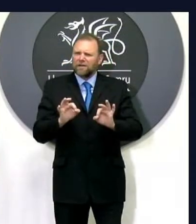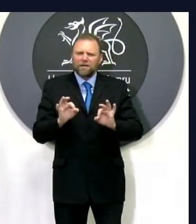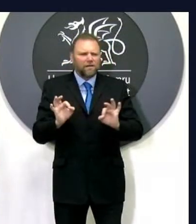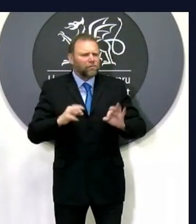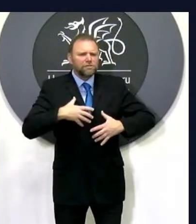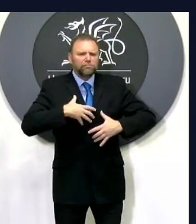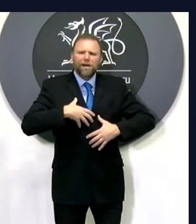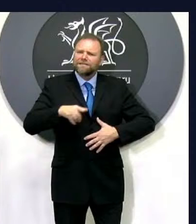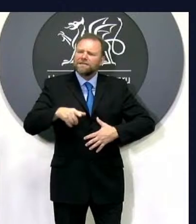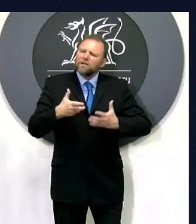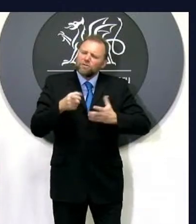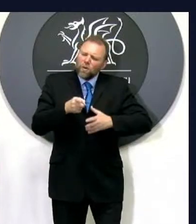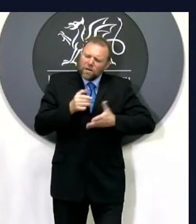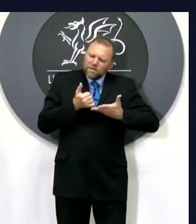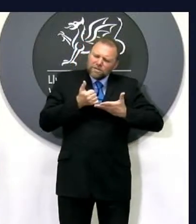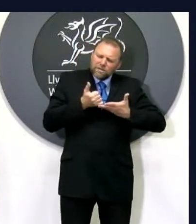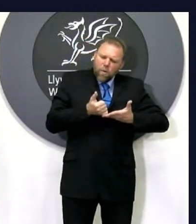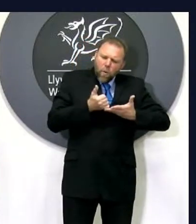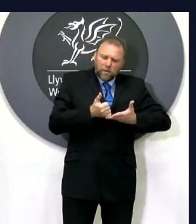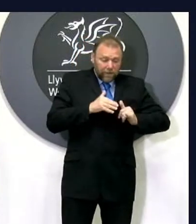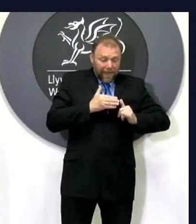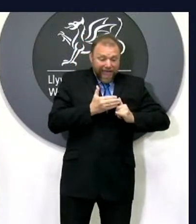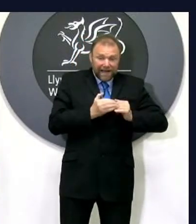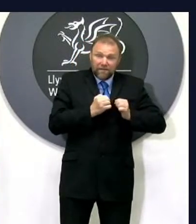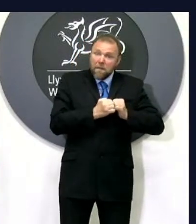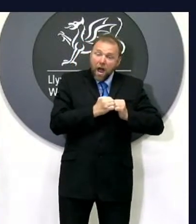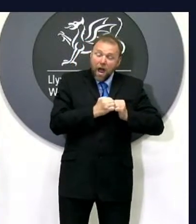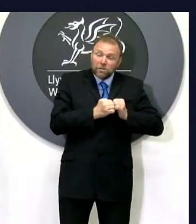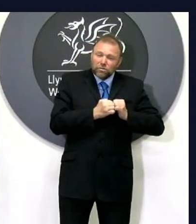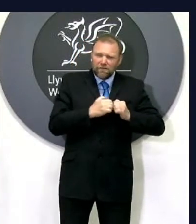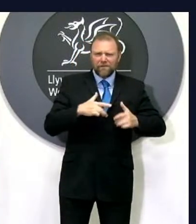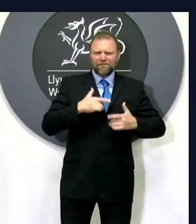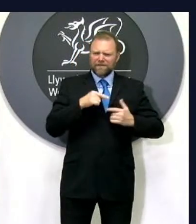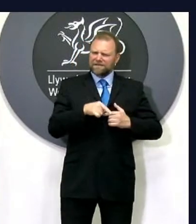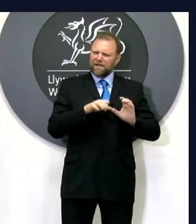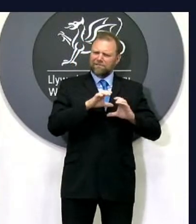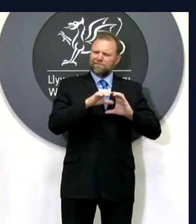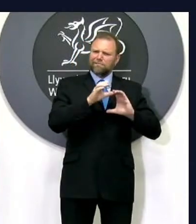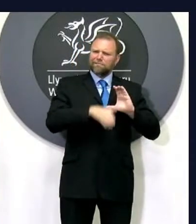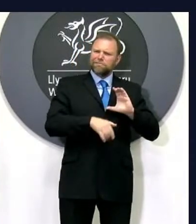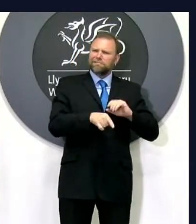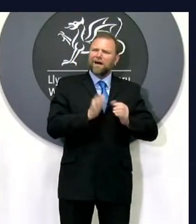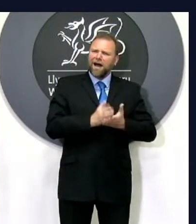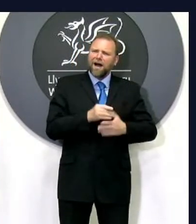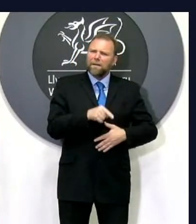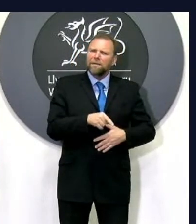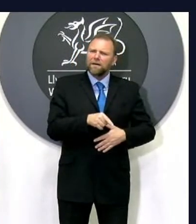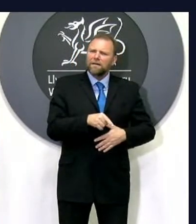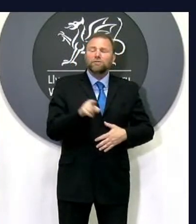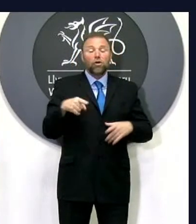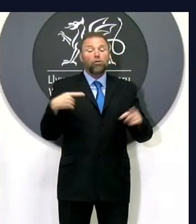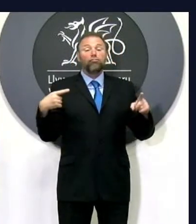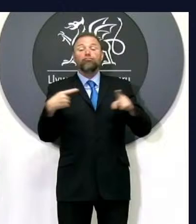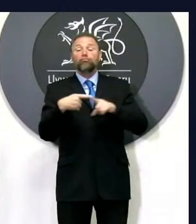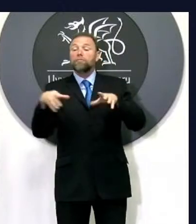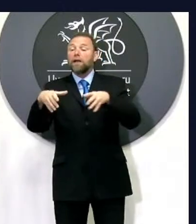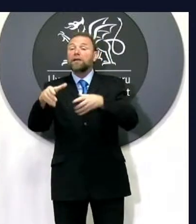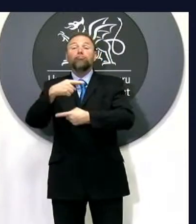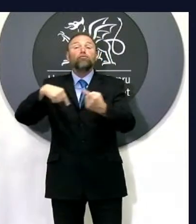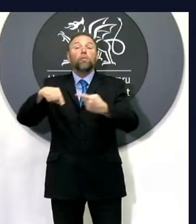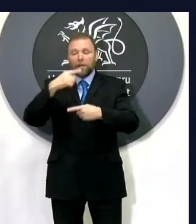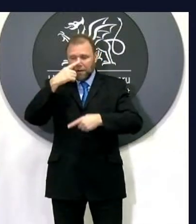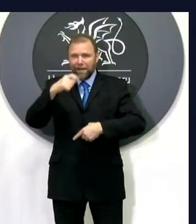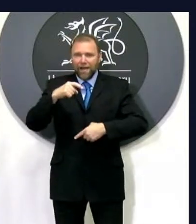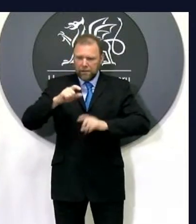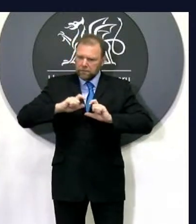being missed in this reasonably predictable scenario? And isn't this also a failure of the cross-party group who examined how an election can take place during a pandemic if